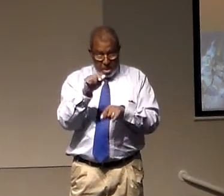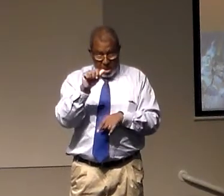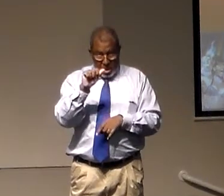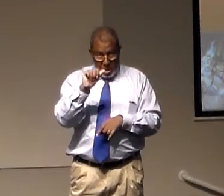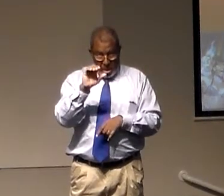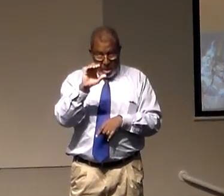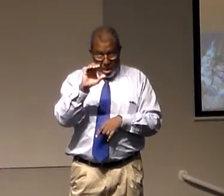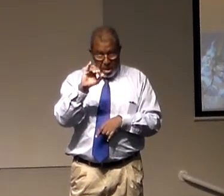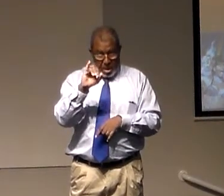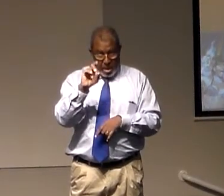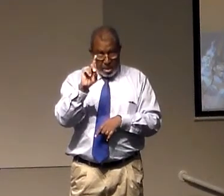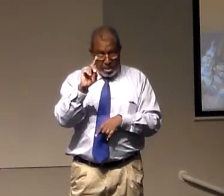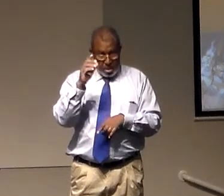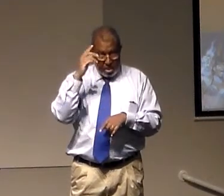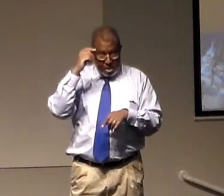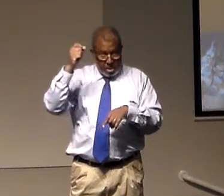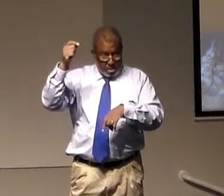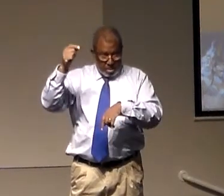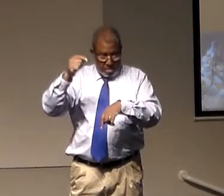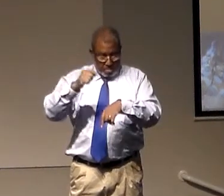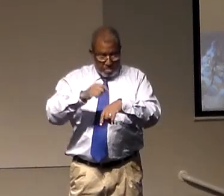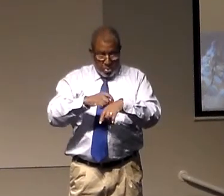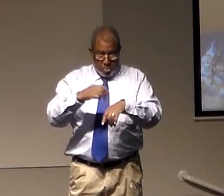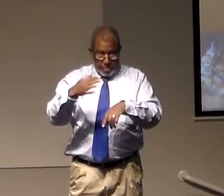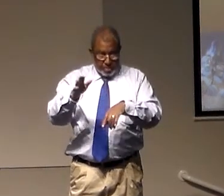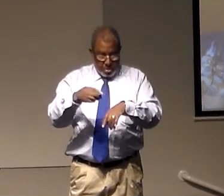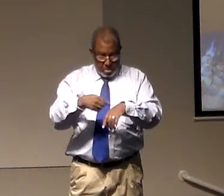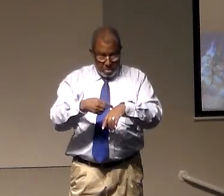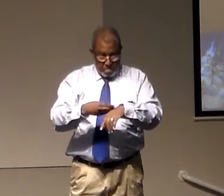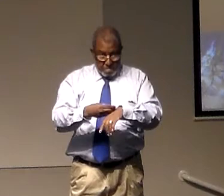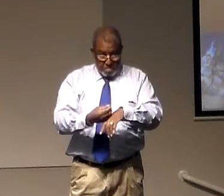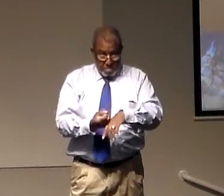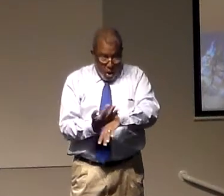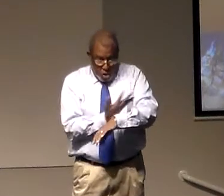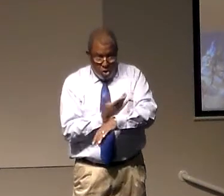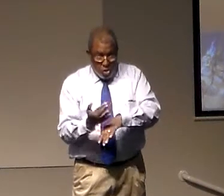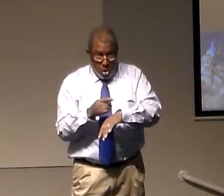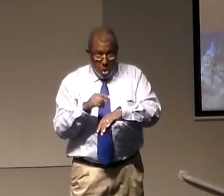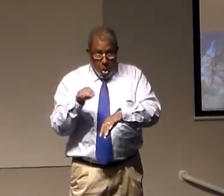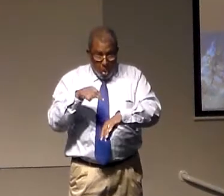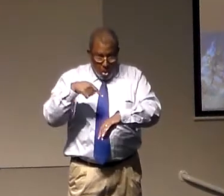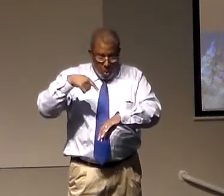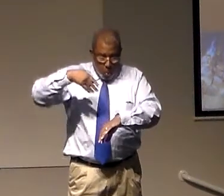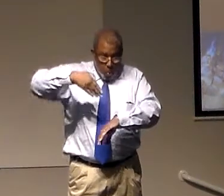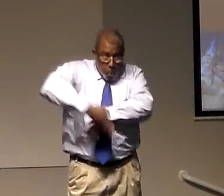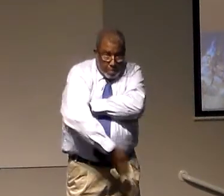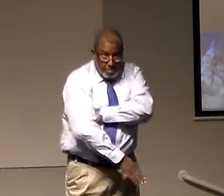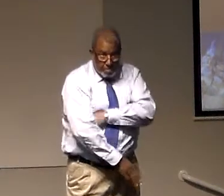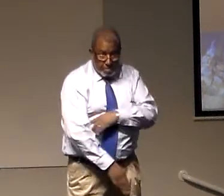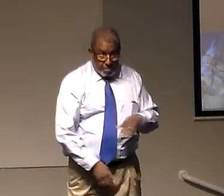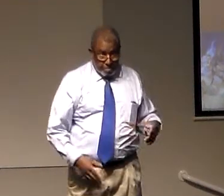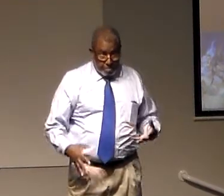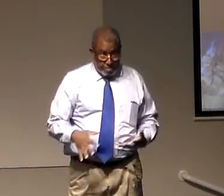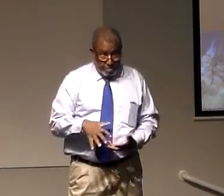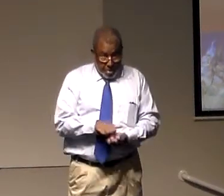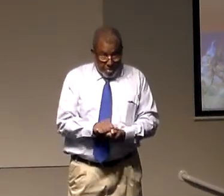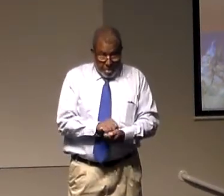Ooh, that's almost like acid. You know, you get touched with that thing, it burns. A hole will go right through